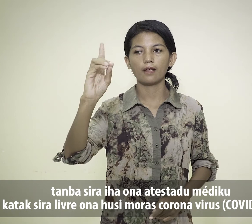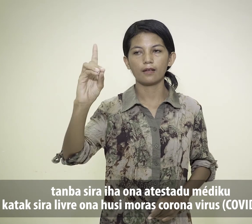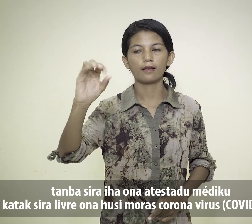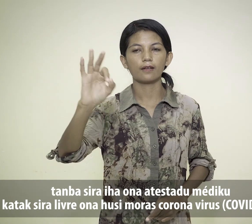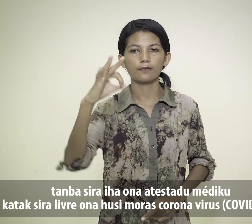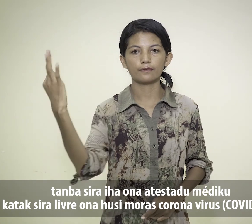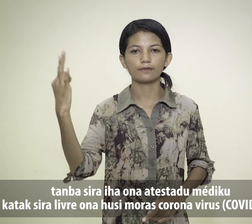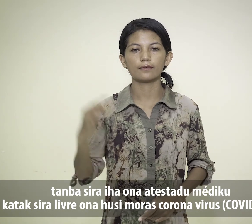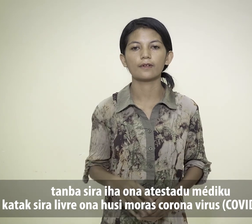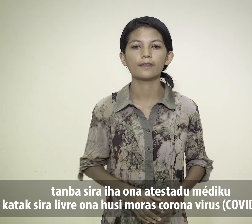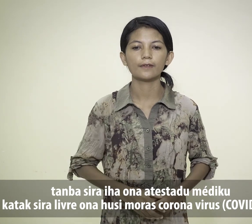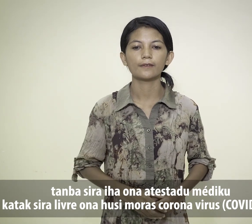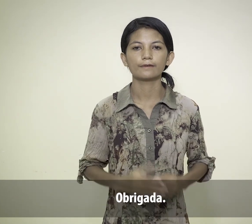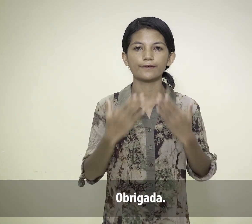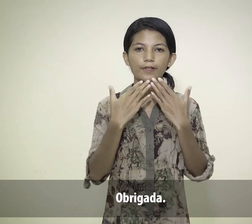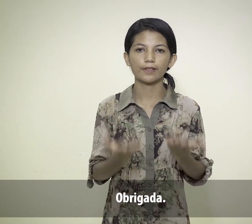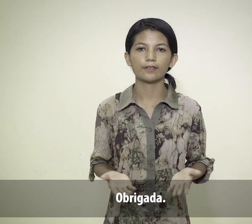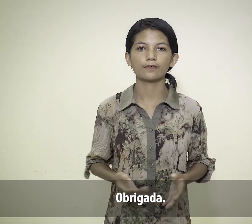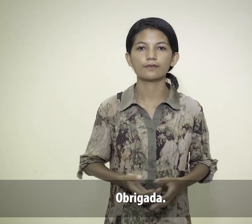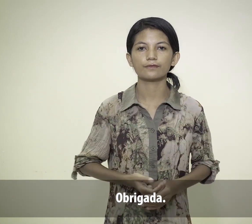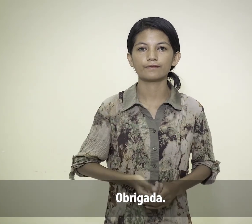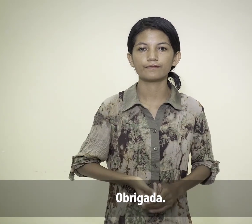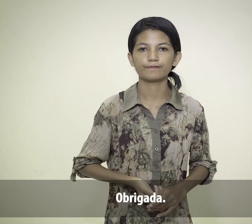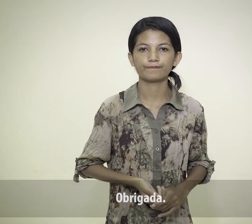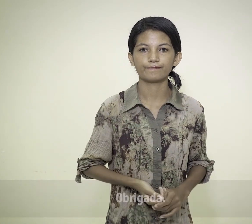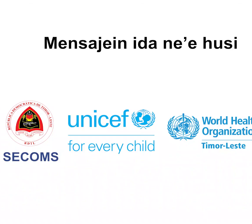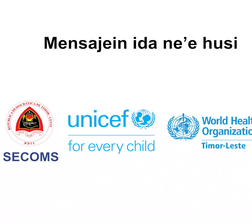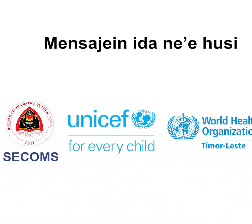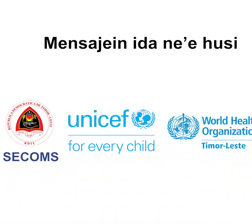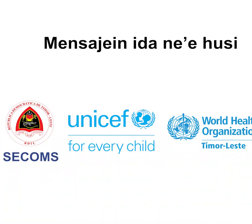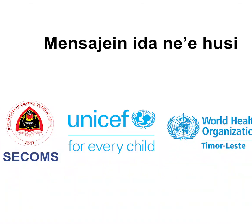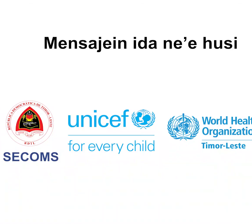COVID sanulo recensia. Obrigada.